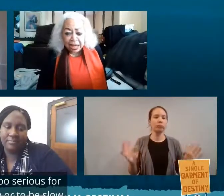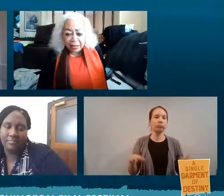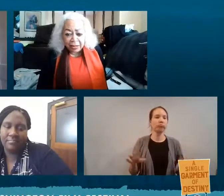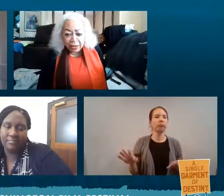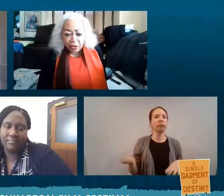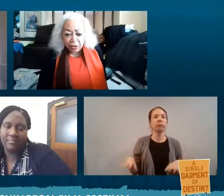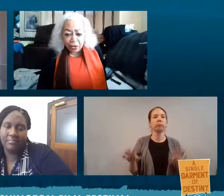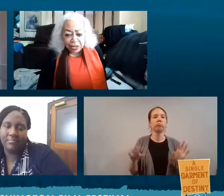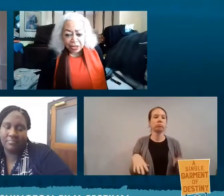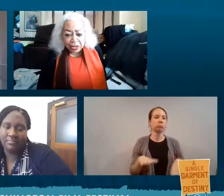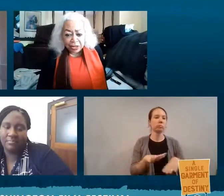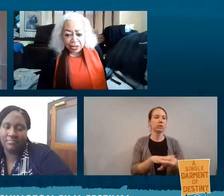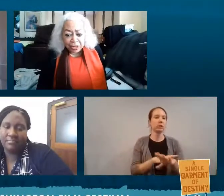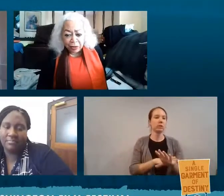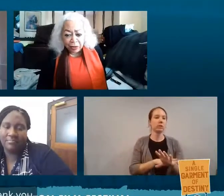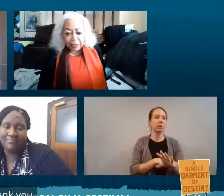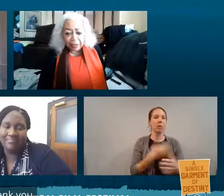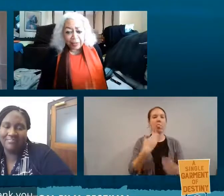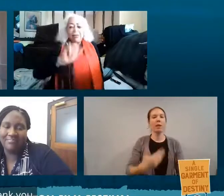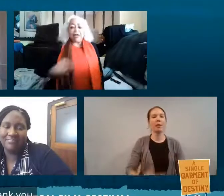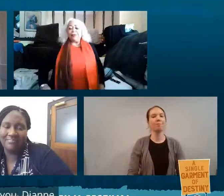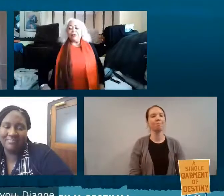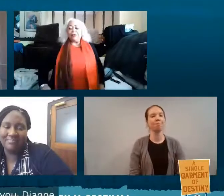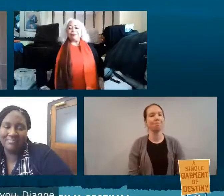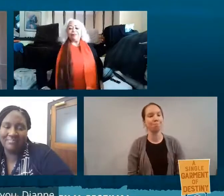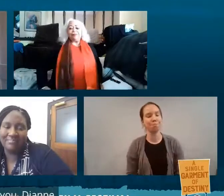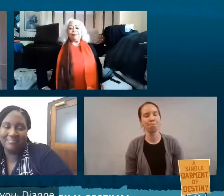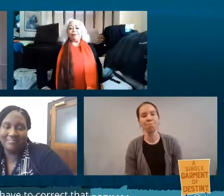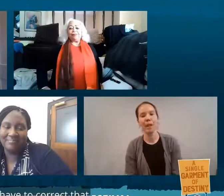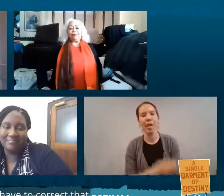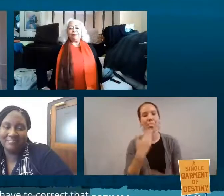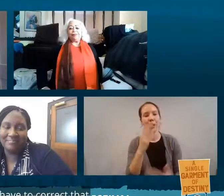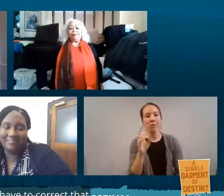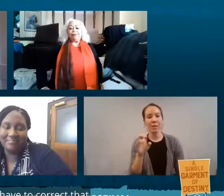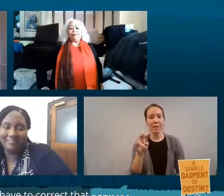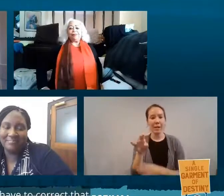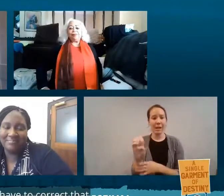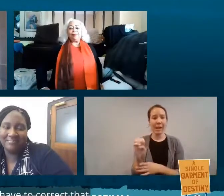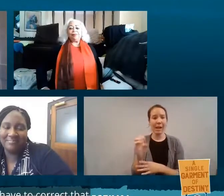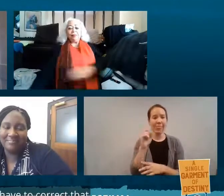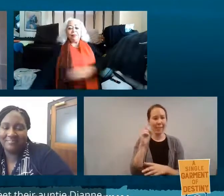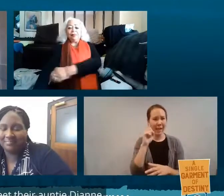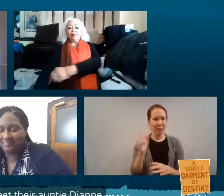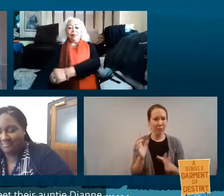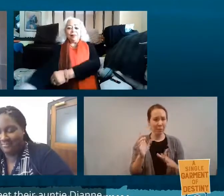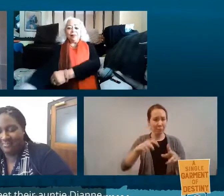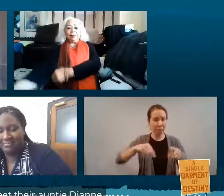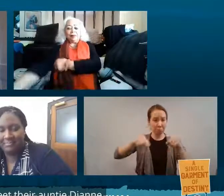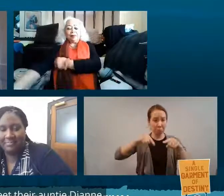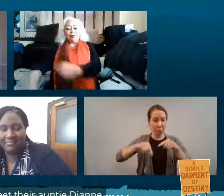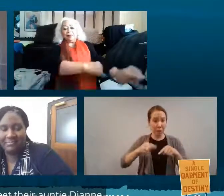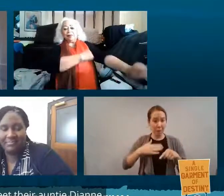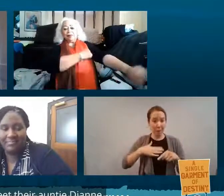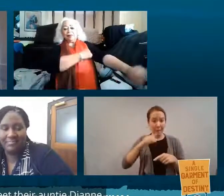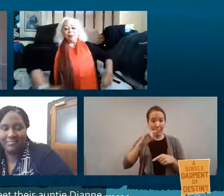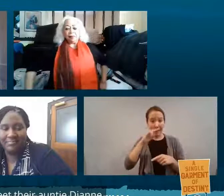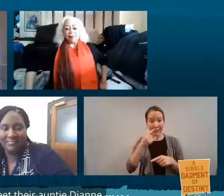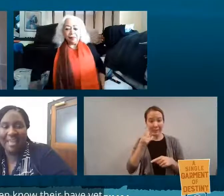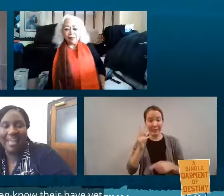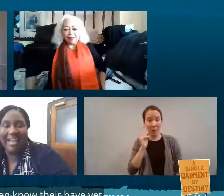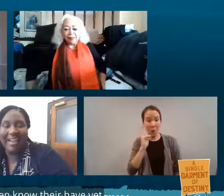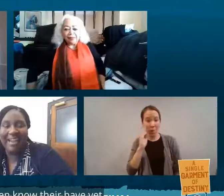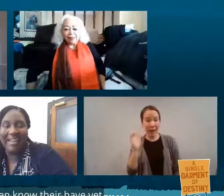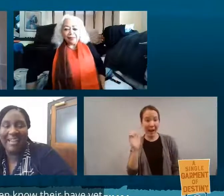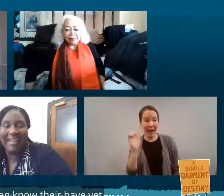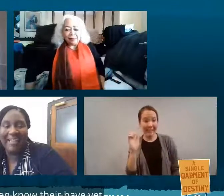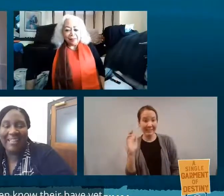dally or to be slow. Thank you. Thank you, Diane. And I think we have to correct that so that my kids meet their Auntie Diane